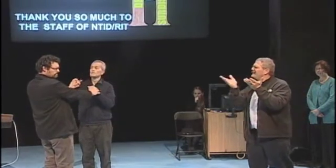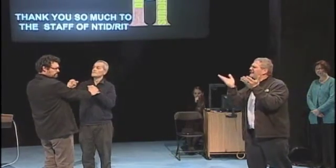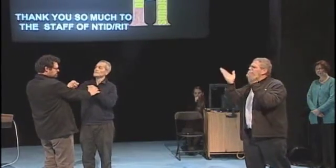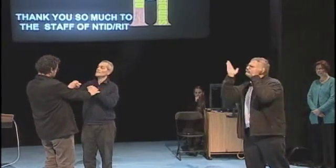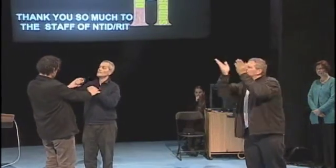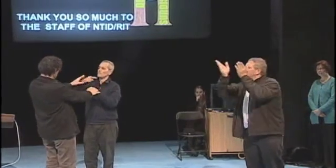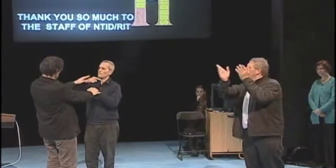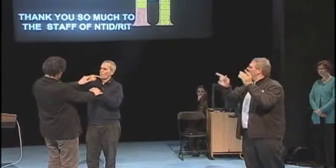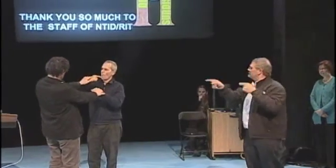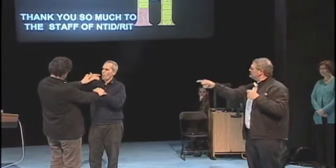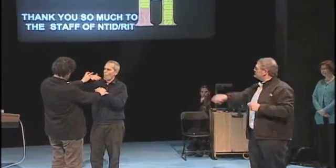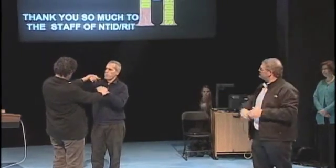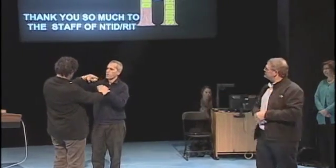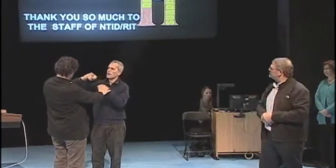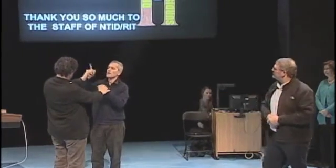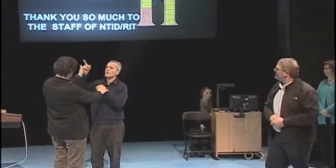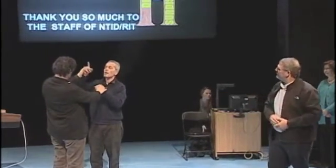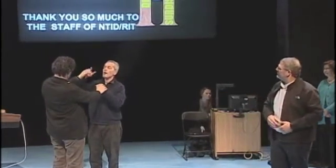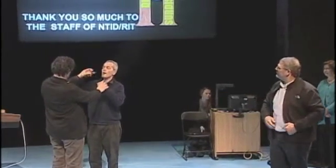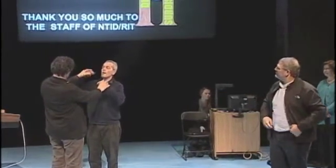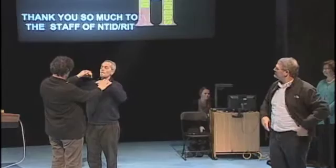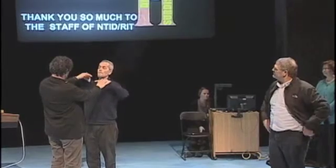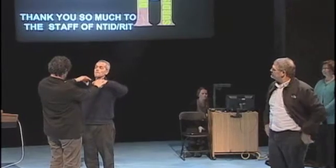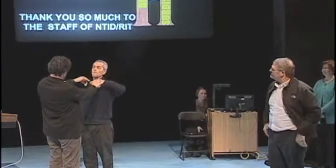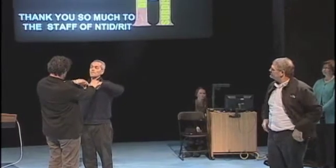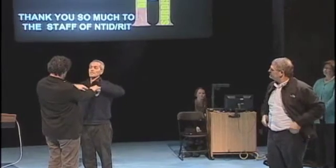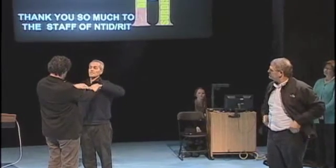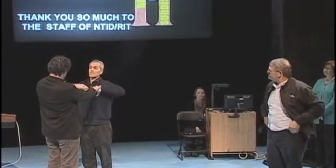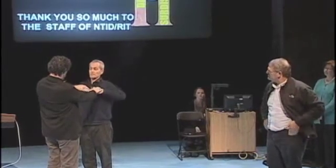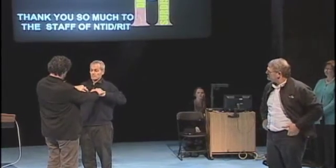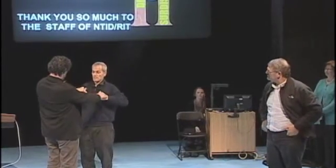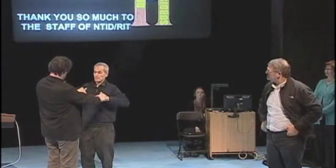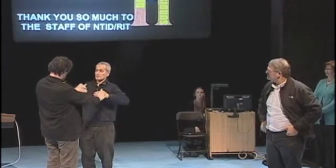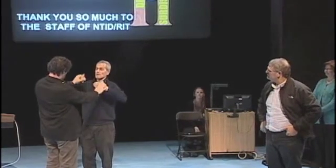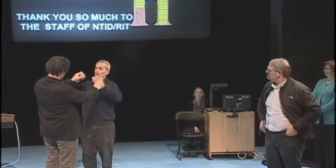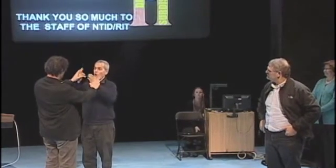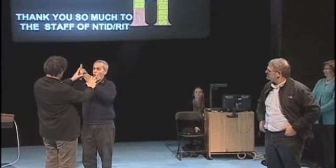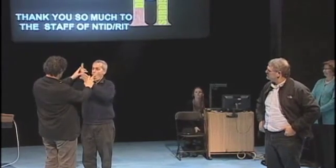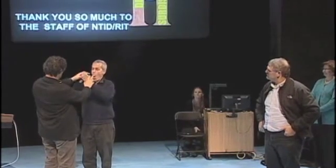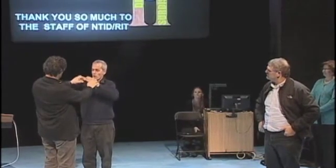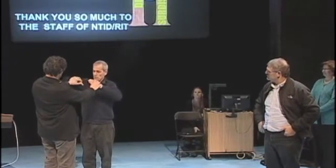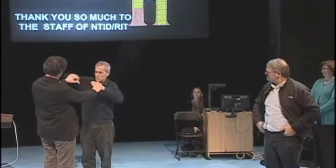that happen? How did you convince the government to allow that to happen where we don't have that in the United States?